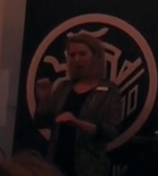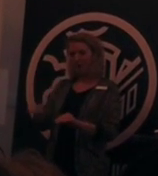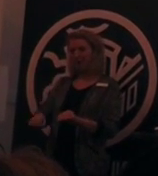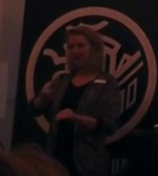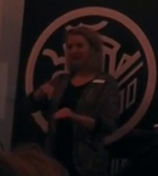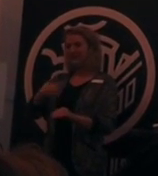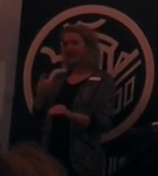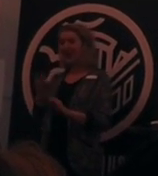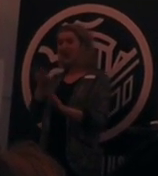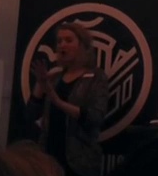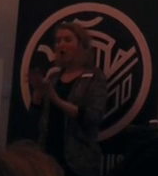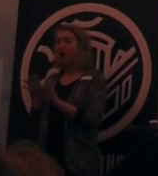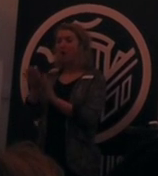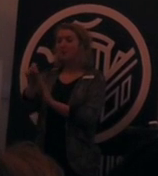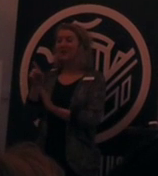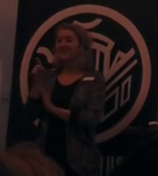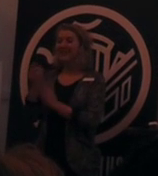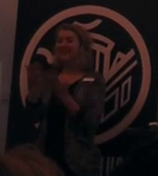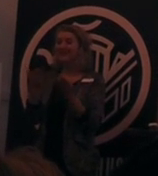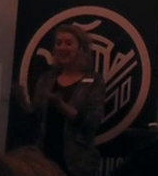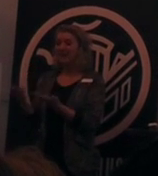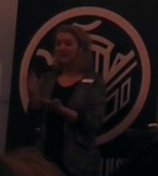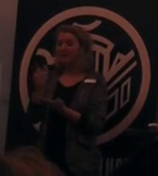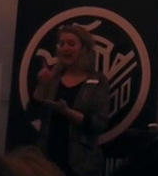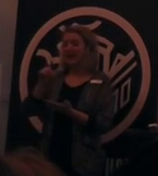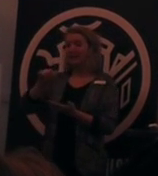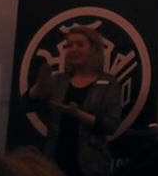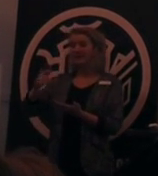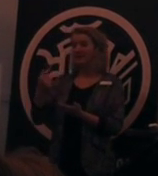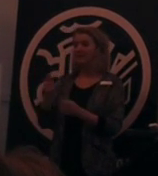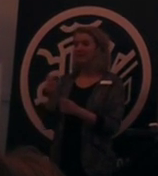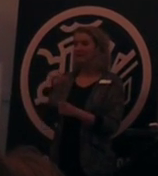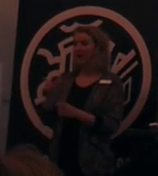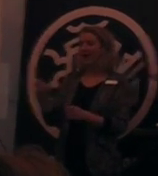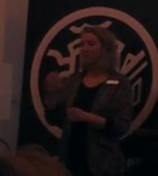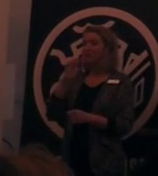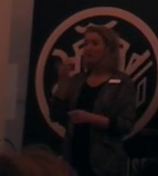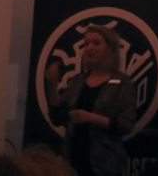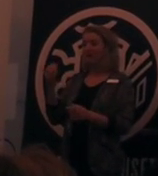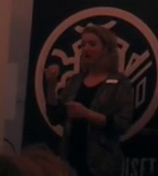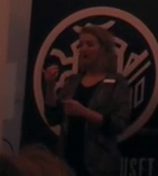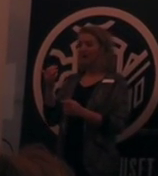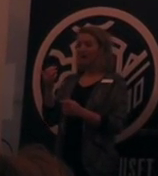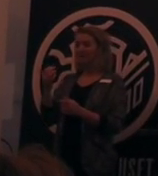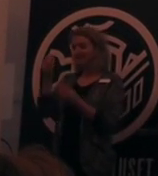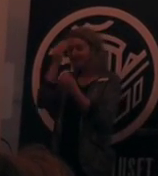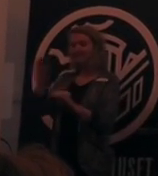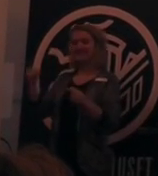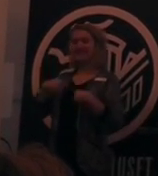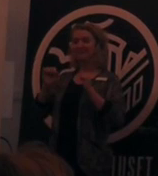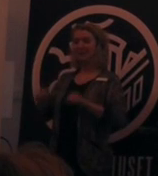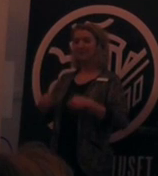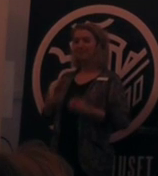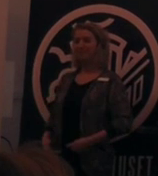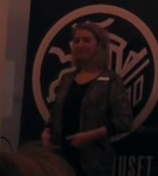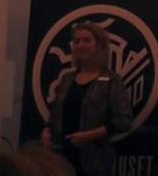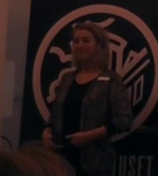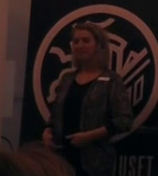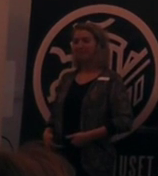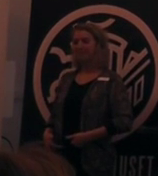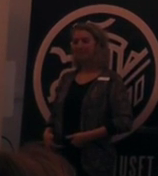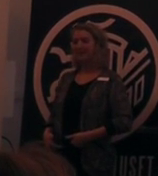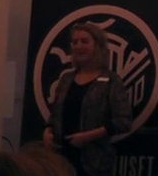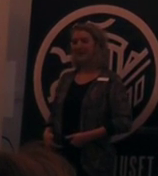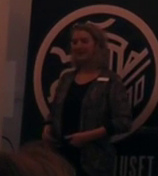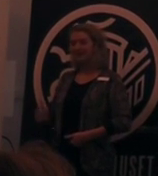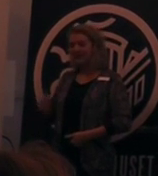when LGBT people don't have to announce who they are, when it doesn't matter, and it will always matter.